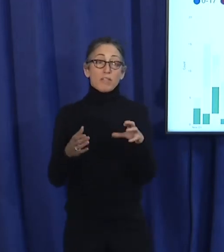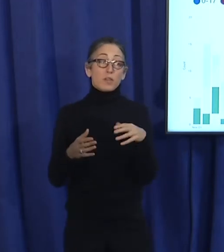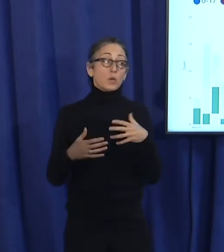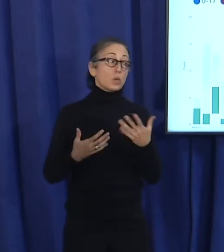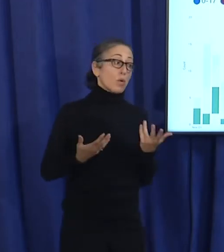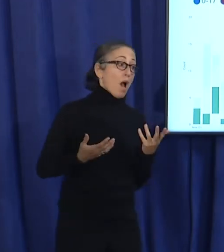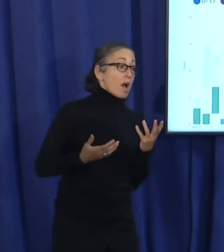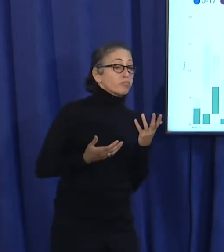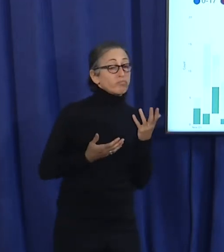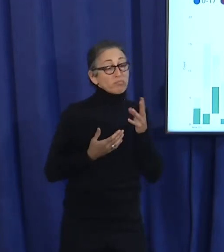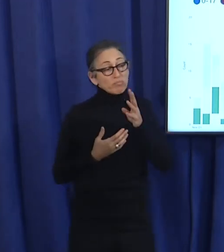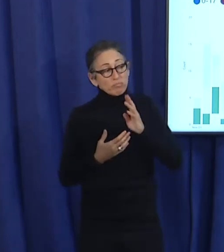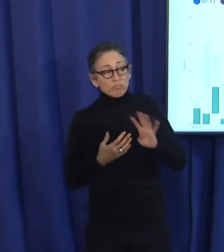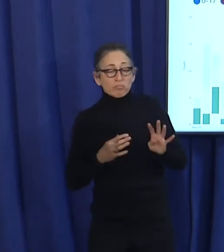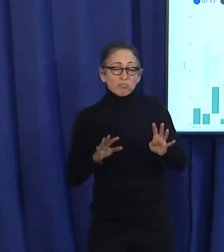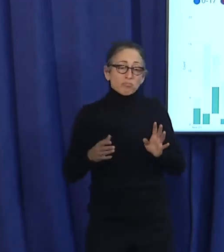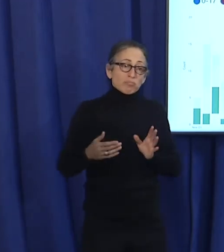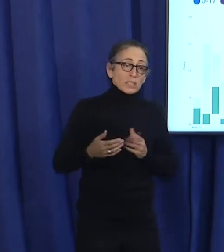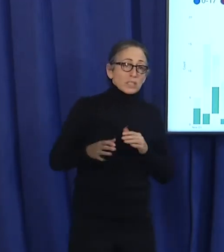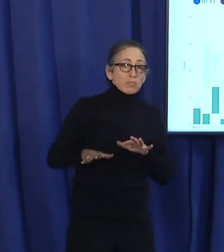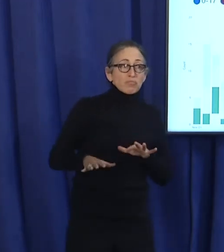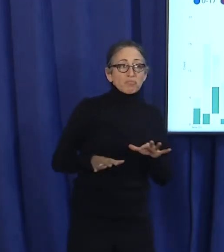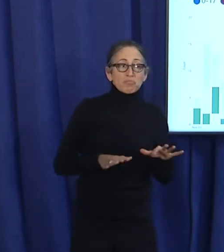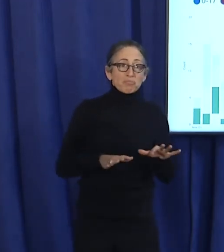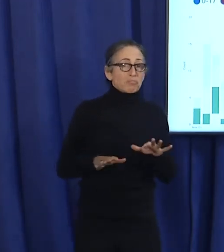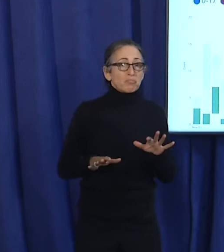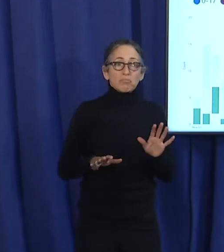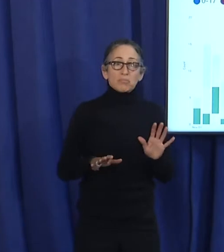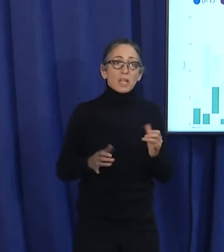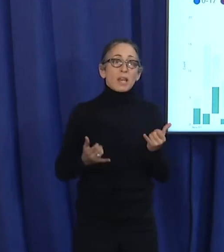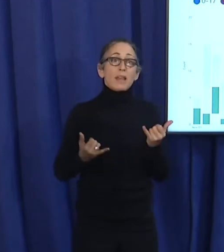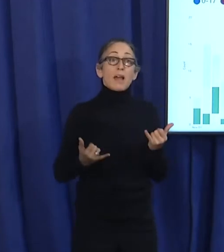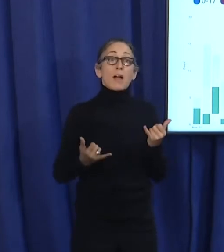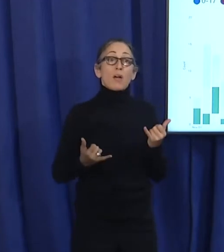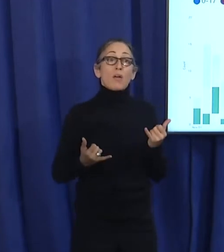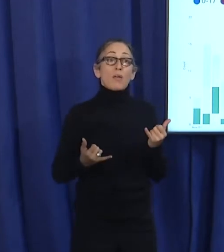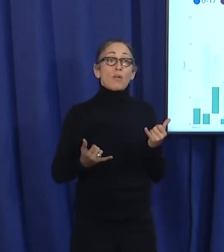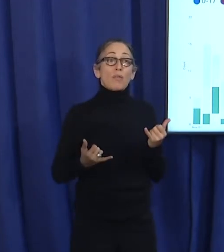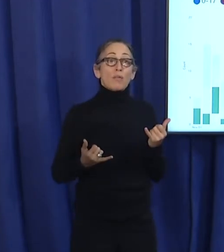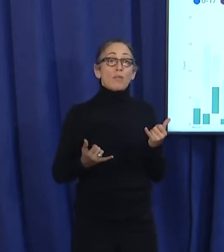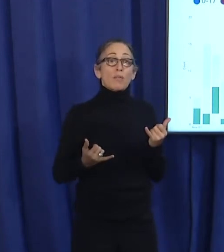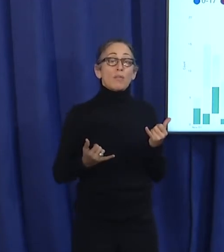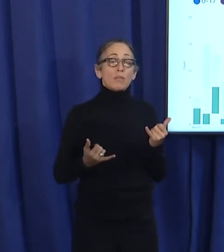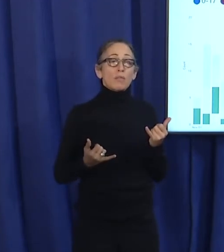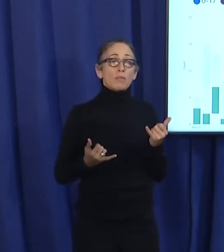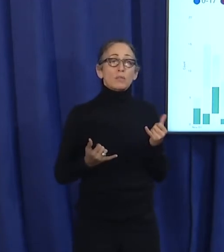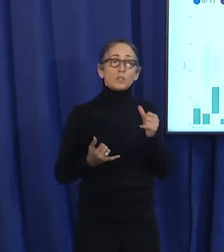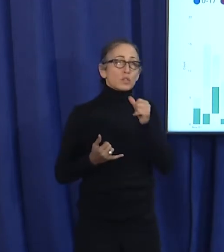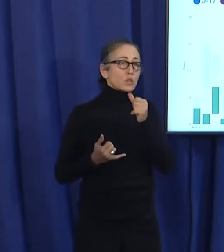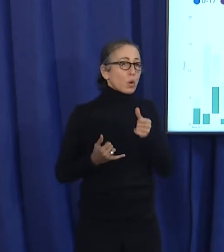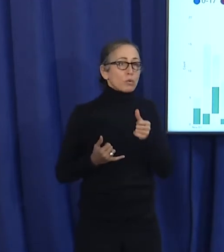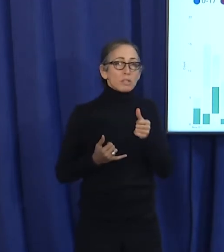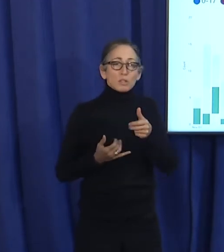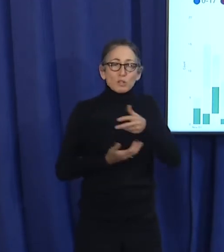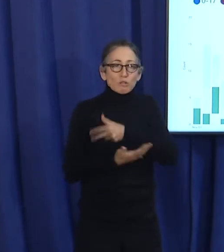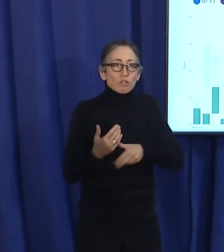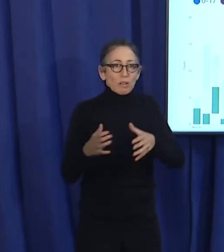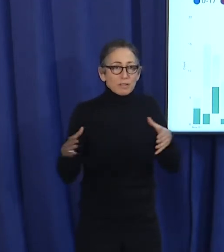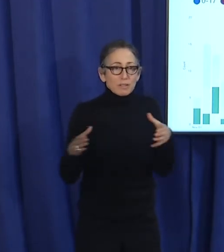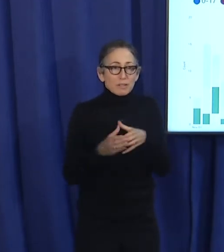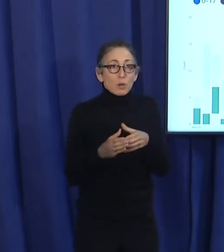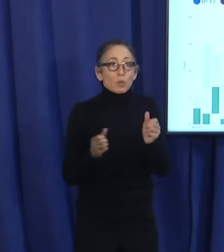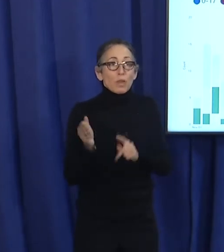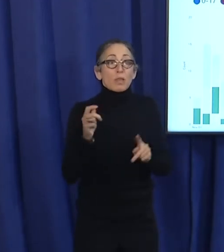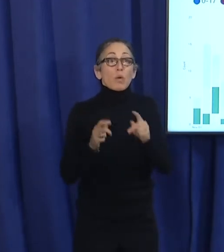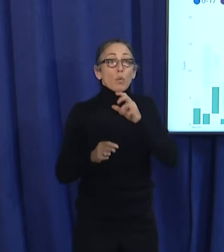around COVID, now is the time to not be getting together with people in their 60s,